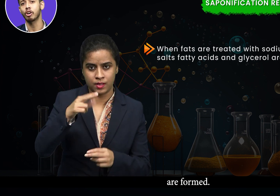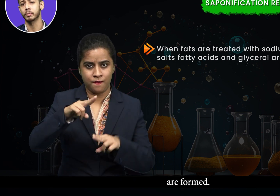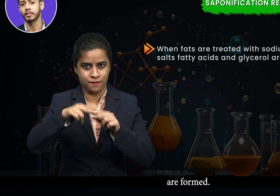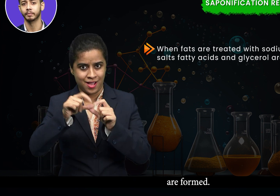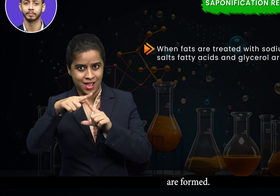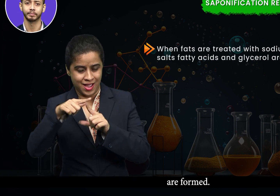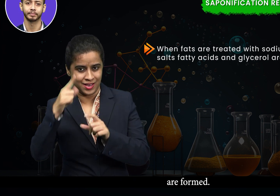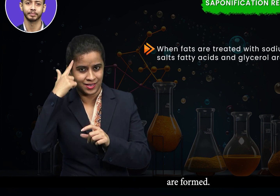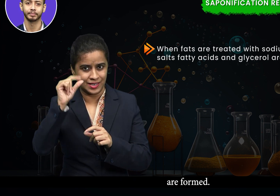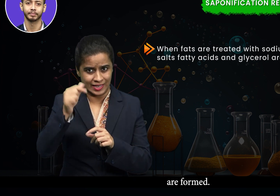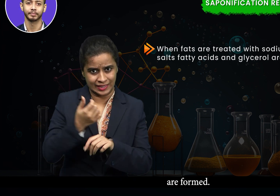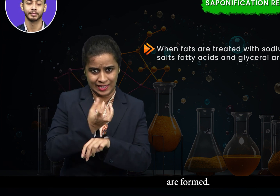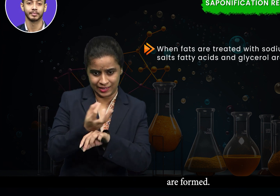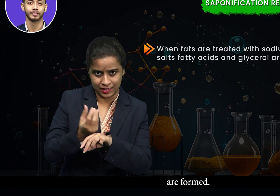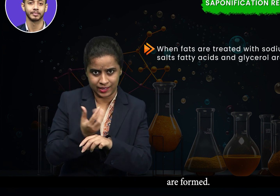are formed.